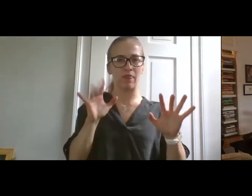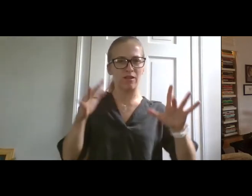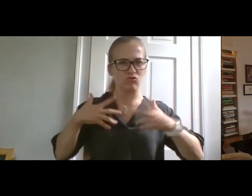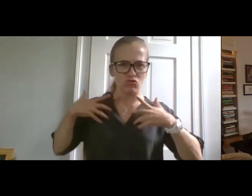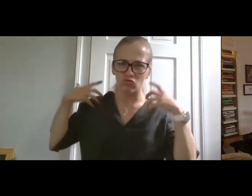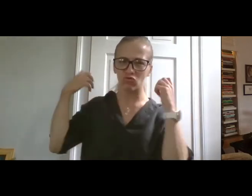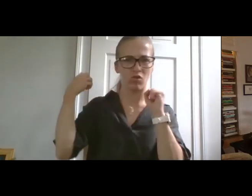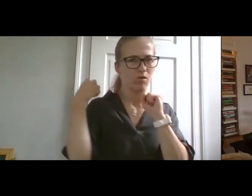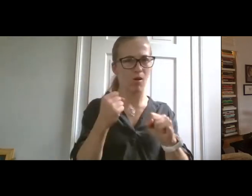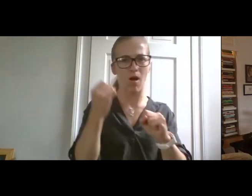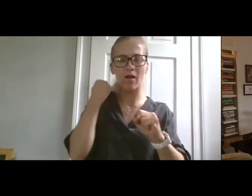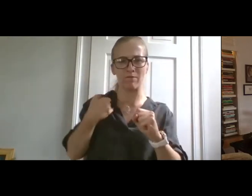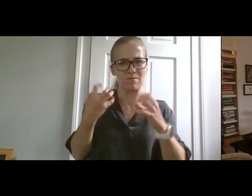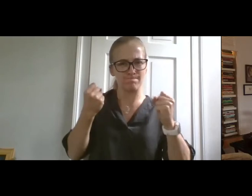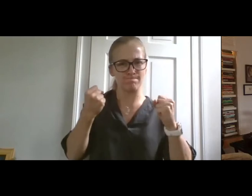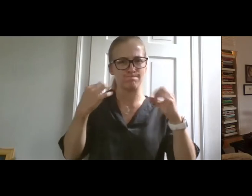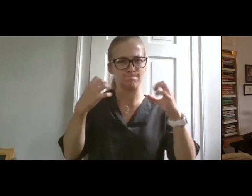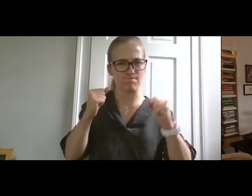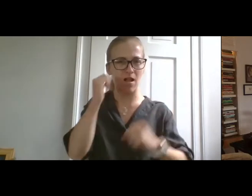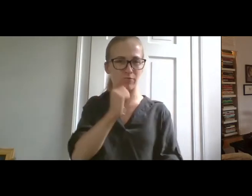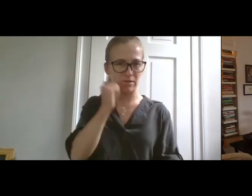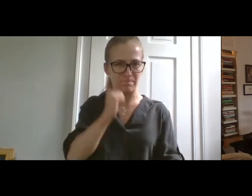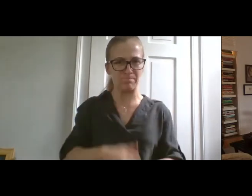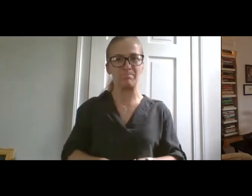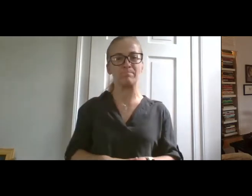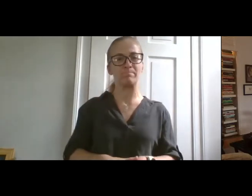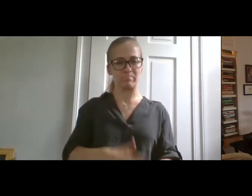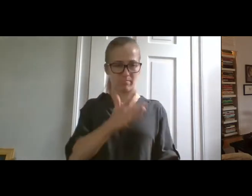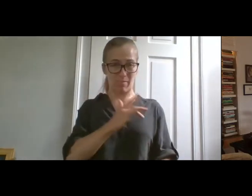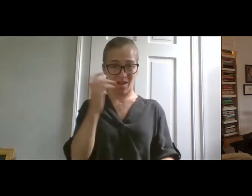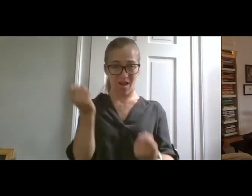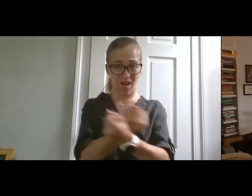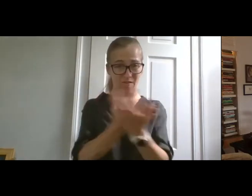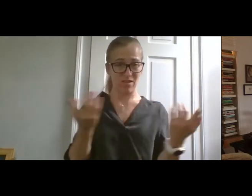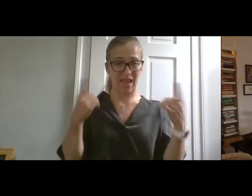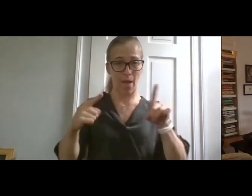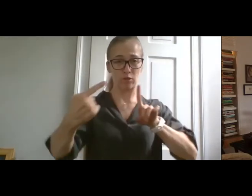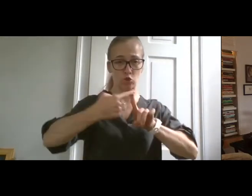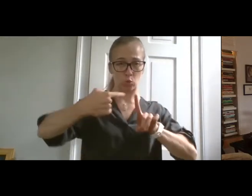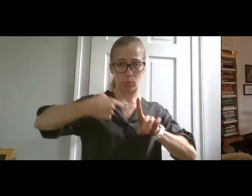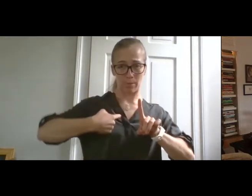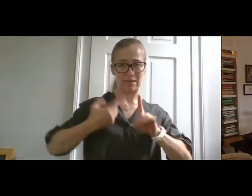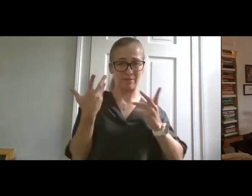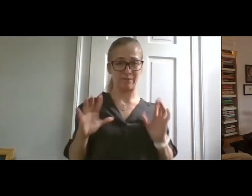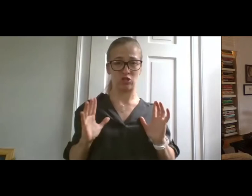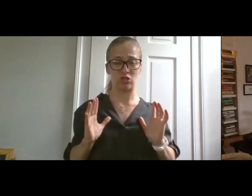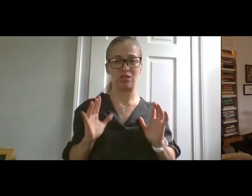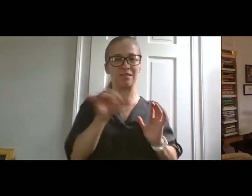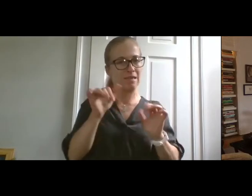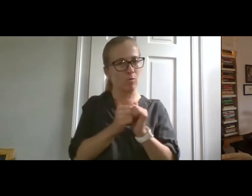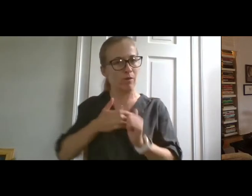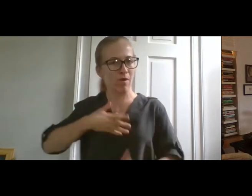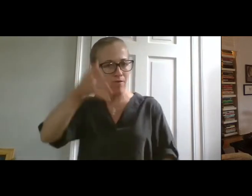as if I'm squeezing a rubber ball. Usually, everything happens to me, as it does to my father,